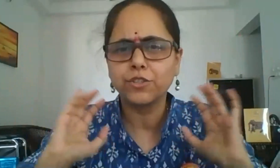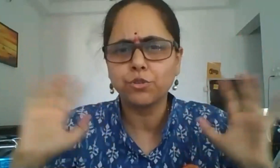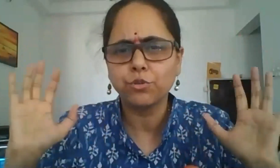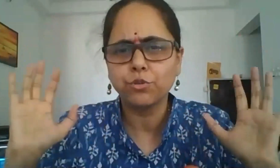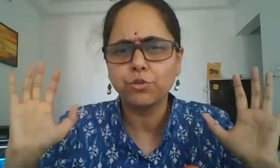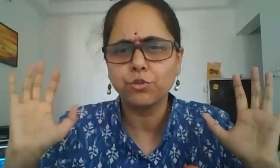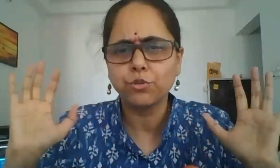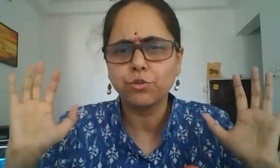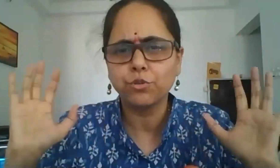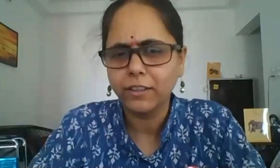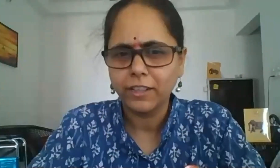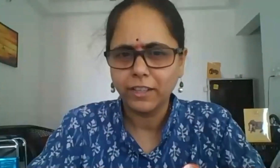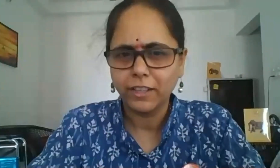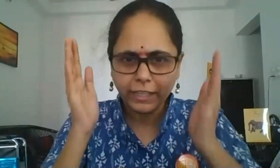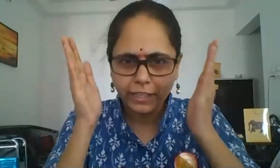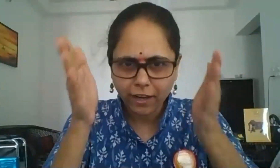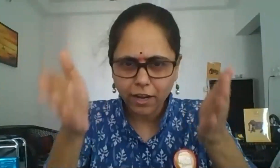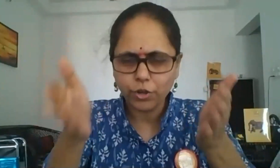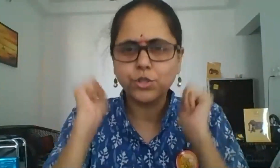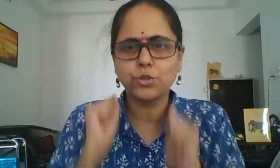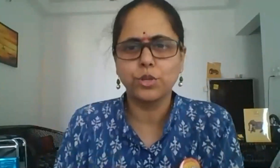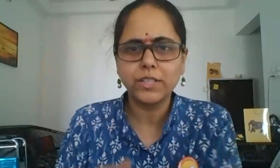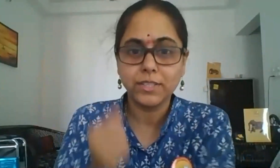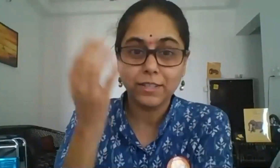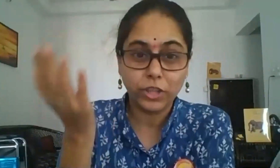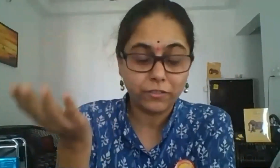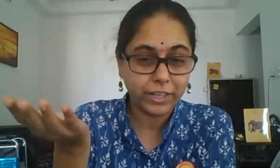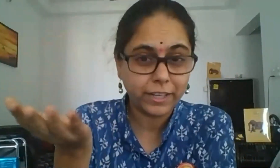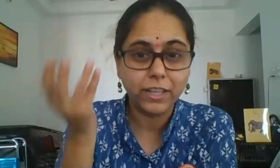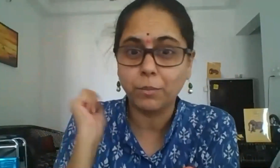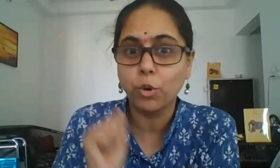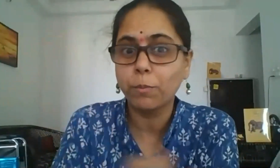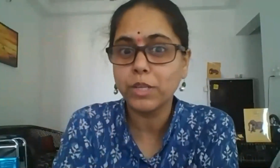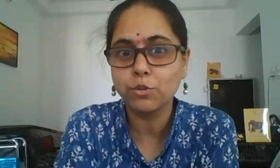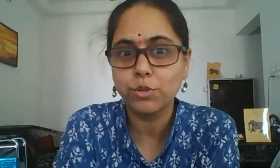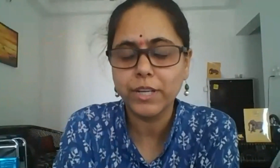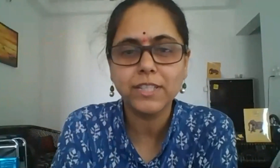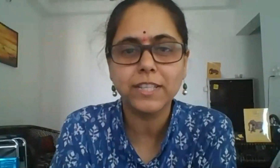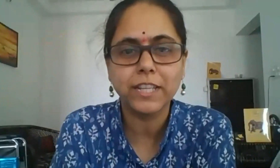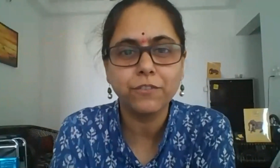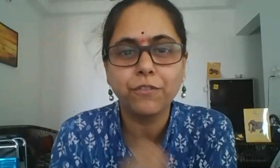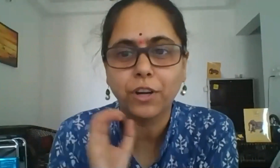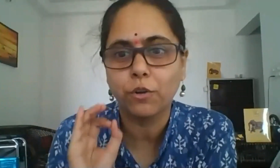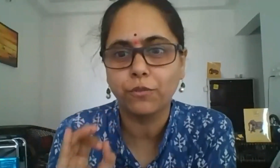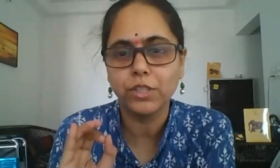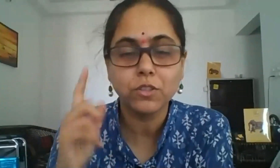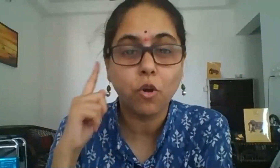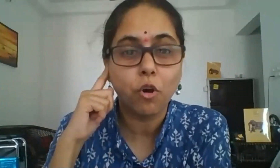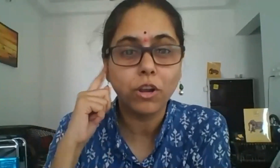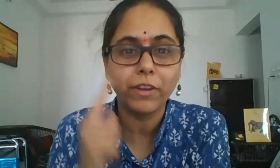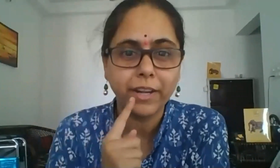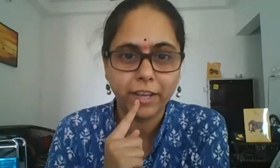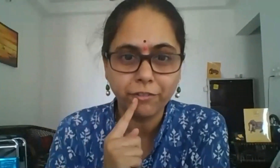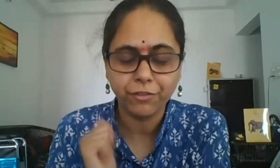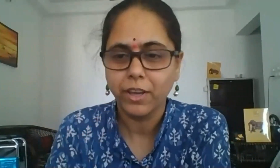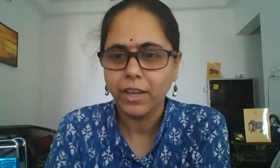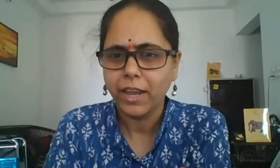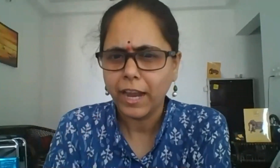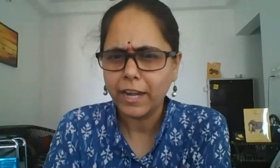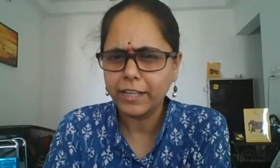choose topic. Here are your students. So there were 10 diploma students sitting in front of us. All were deaf. And they